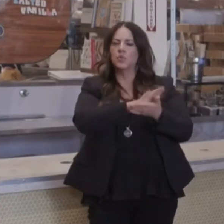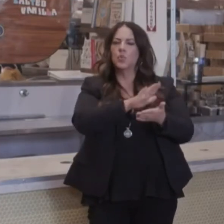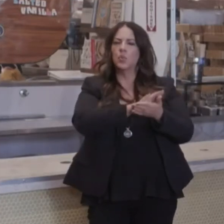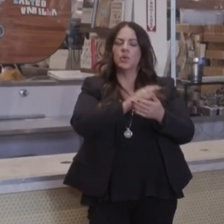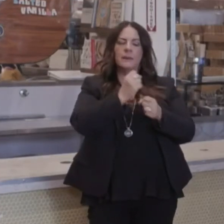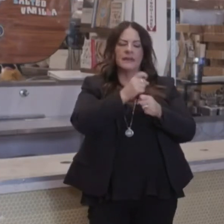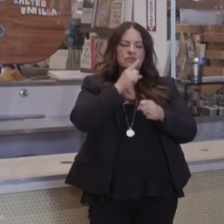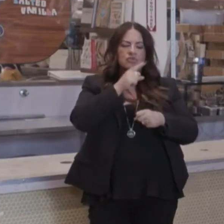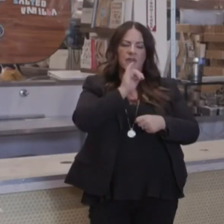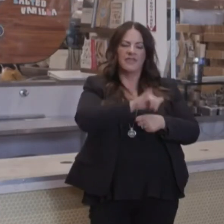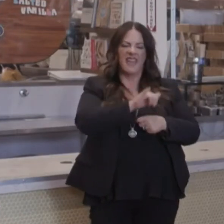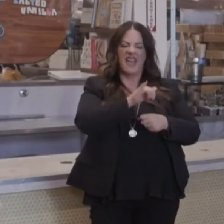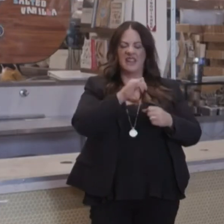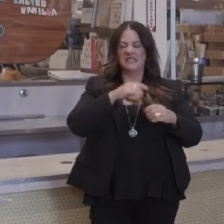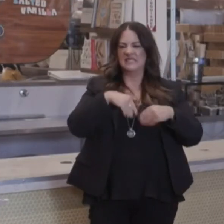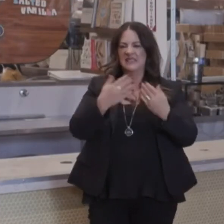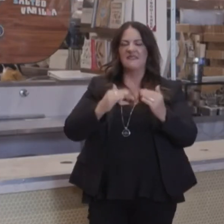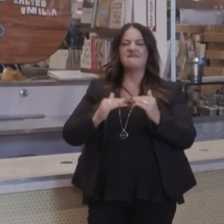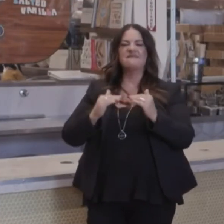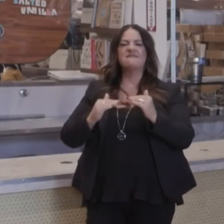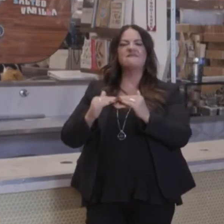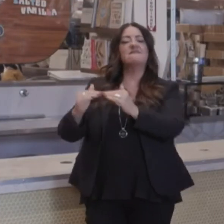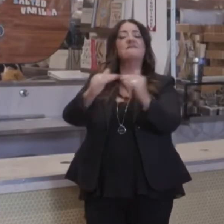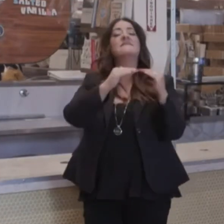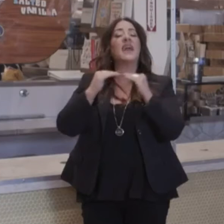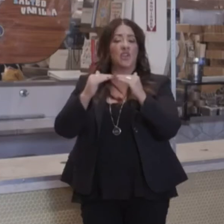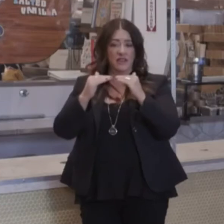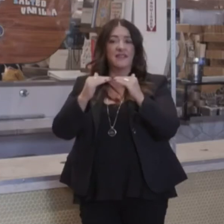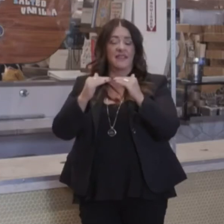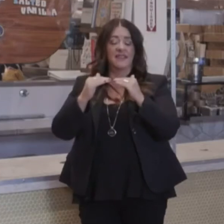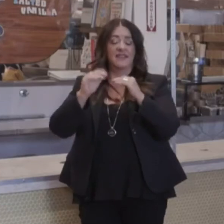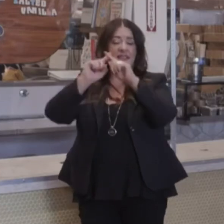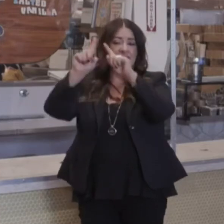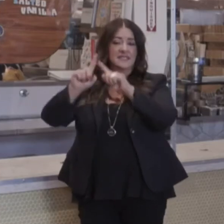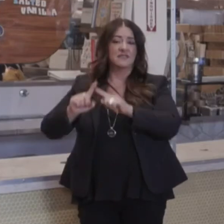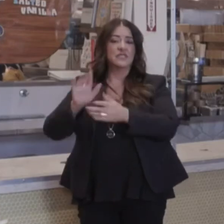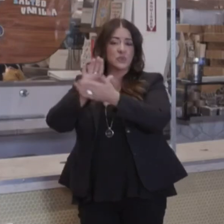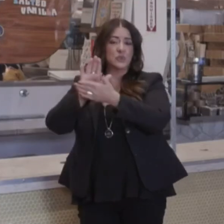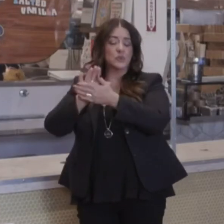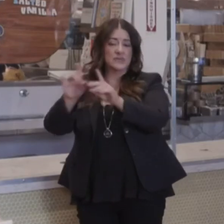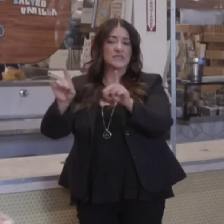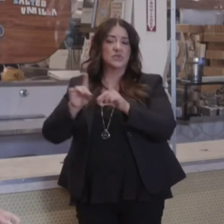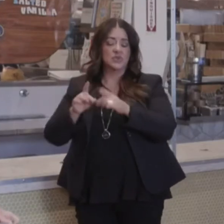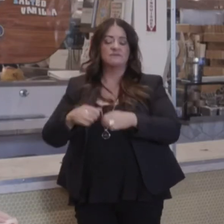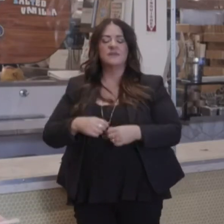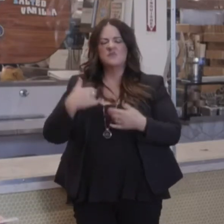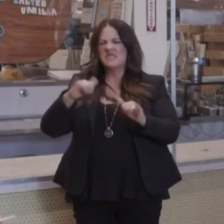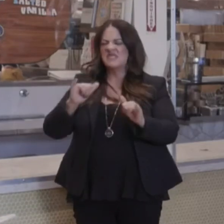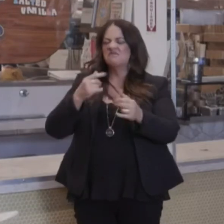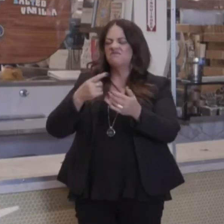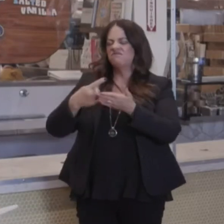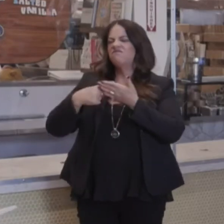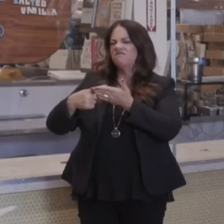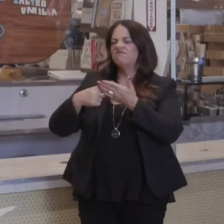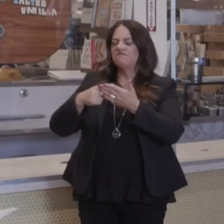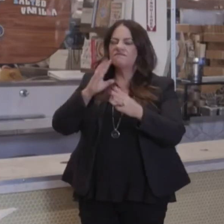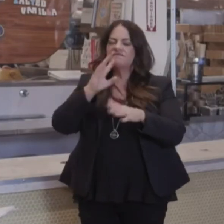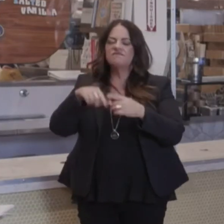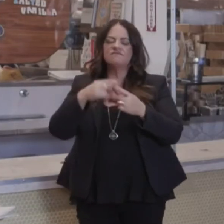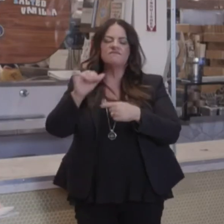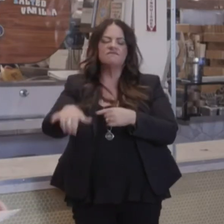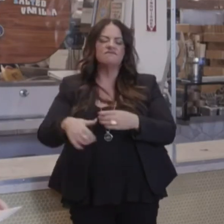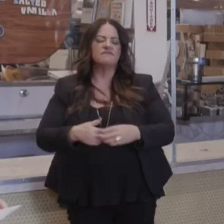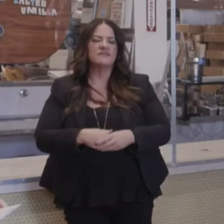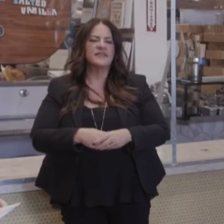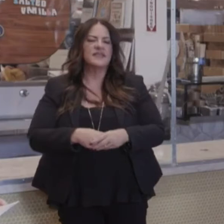that distribution and allocation. As it relates to any of the details of the school negotiations, as I said on now multiple occasions,